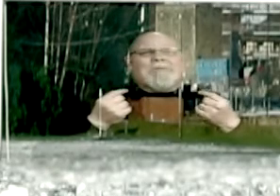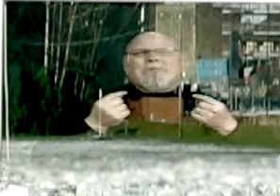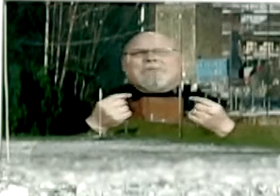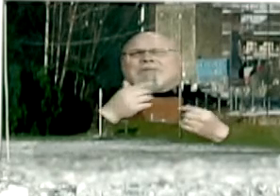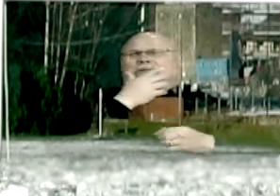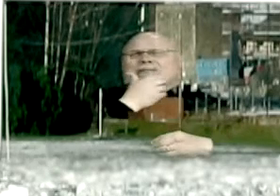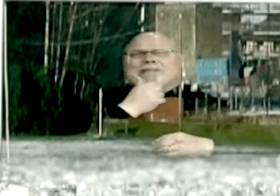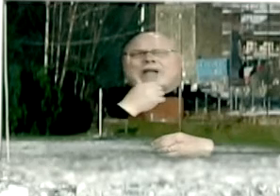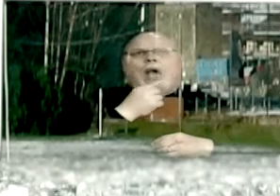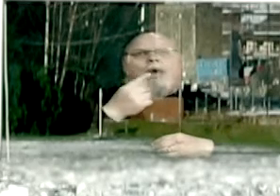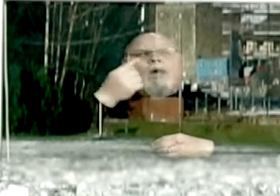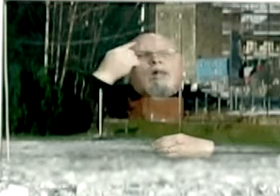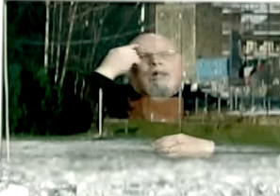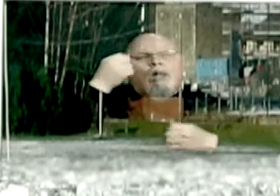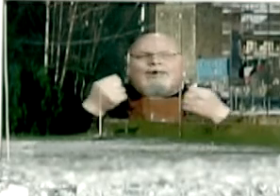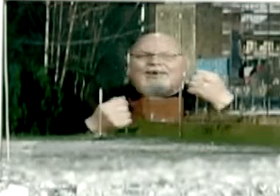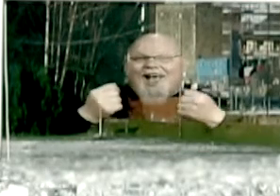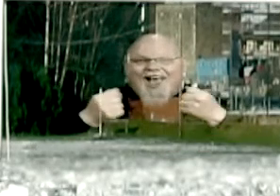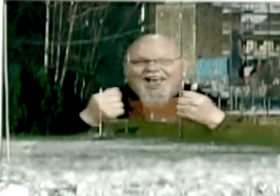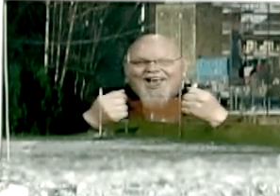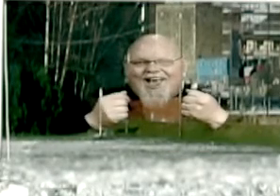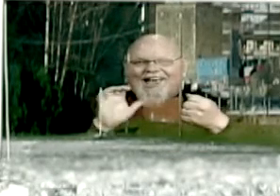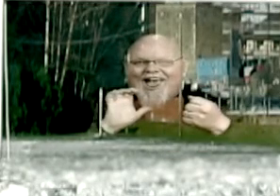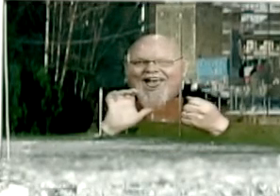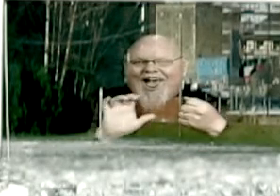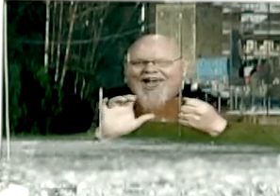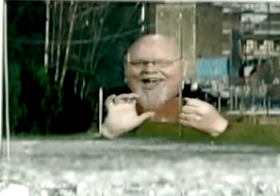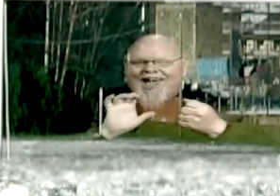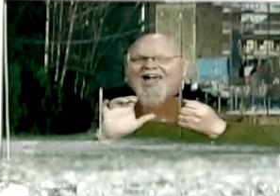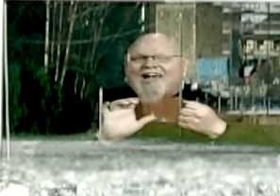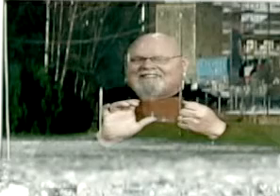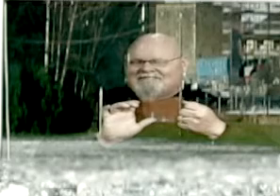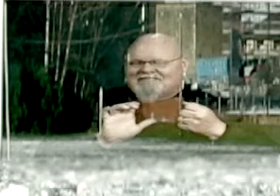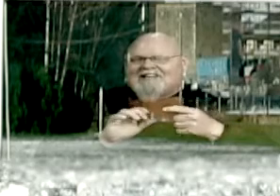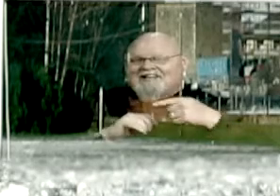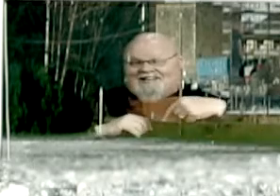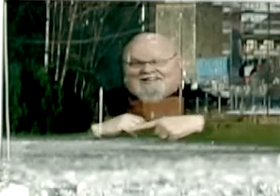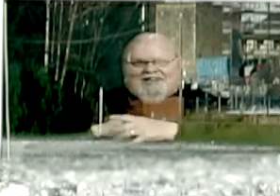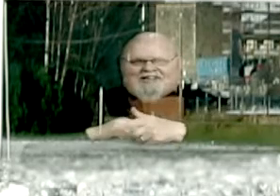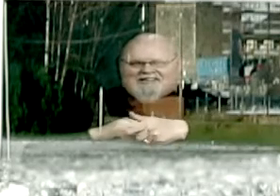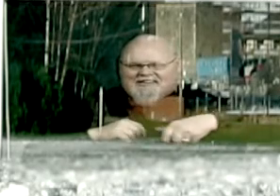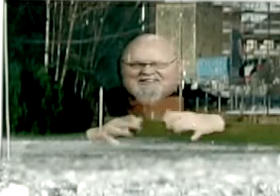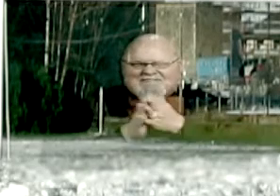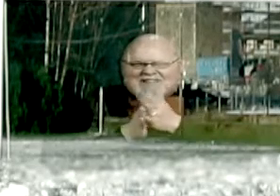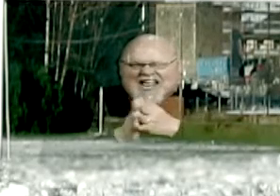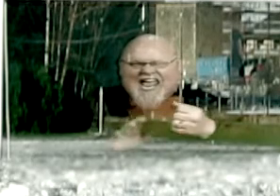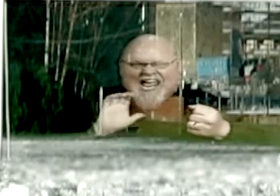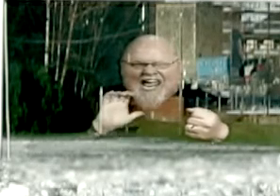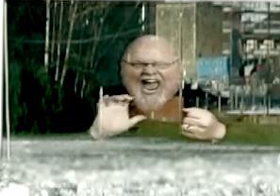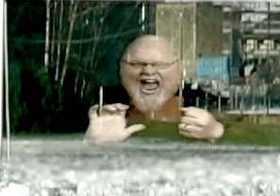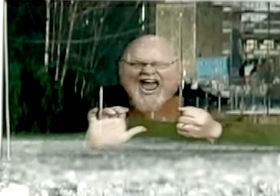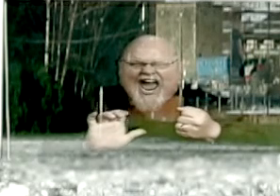He has a great idea. He's gonna honk the horn. He's gonna honk it and honk it until everybody's